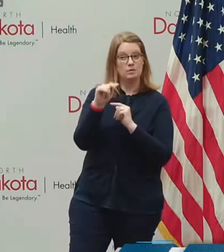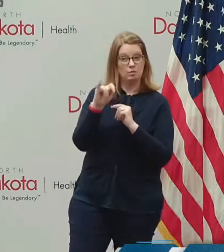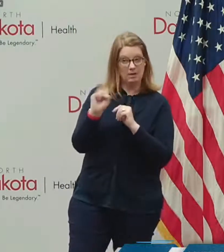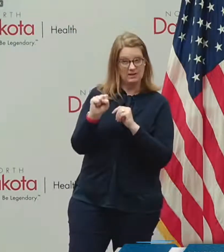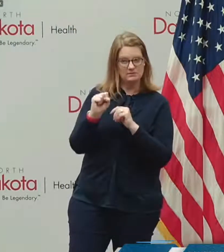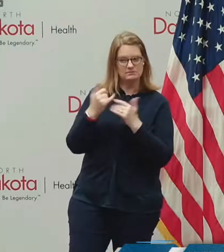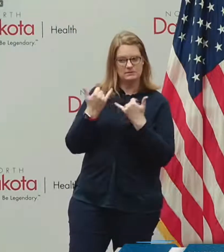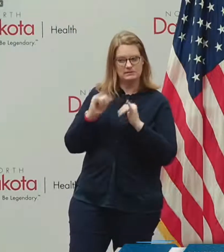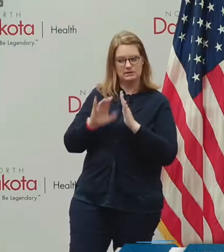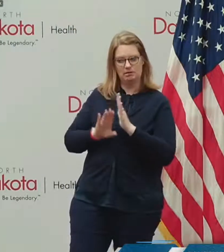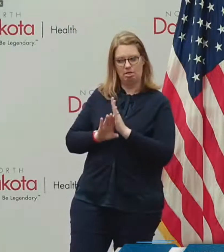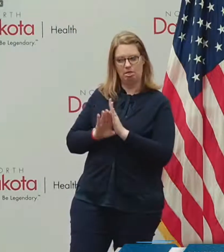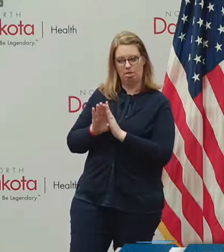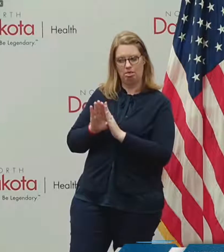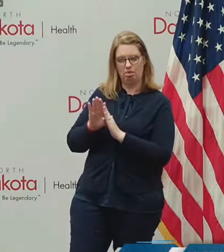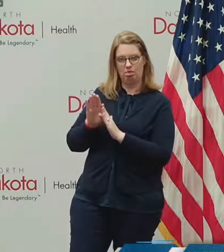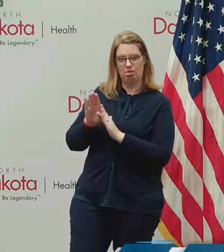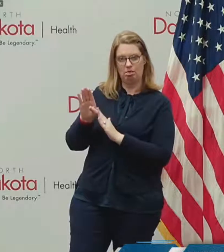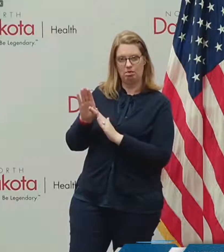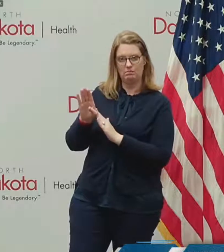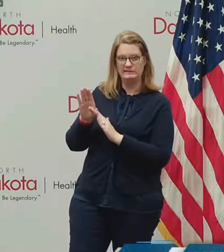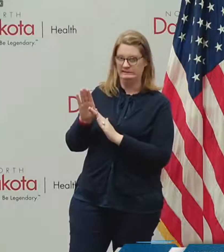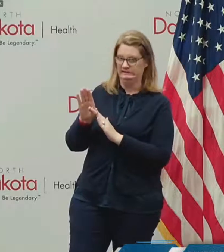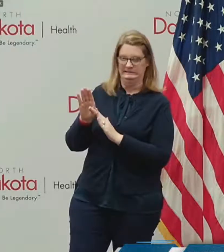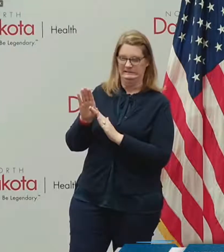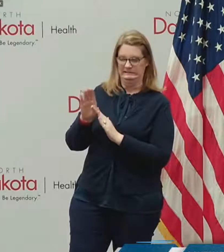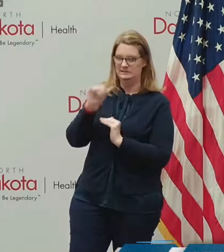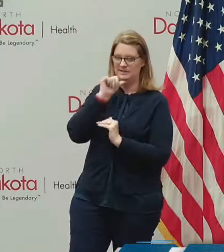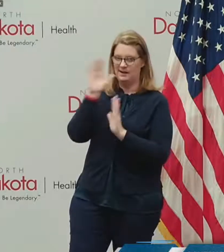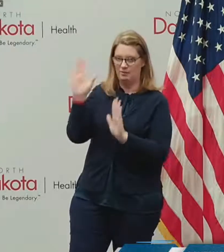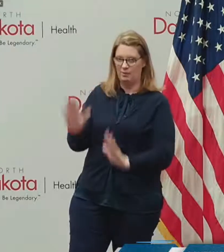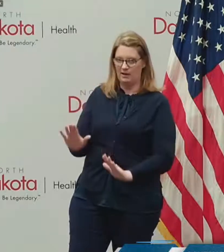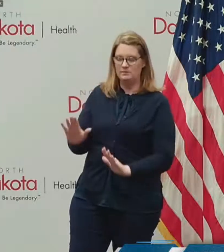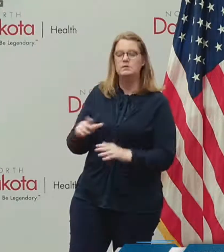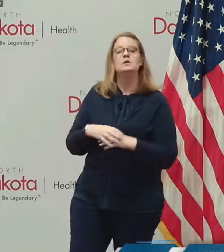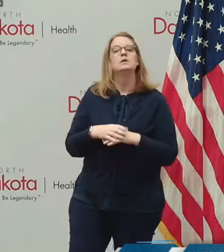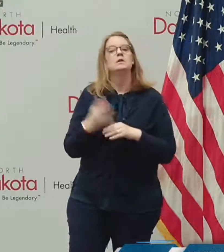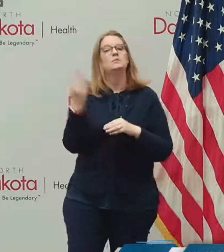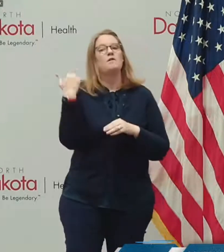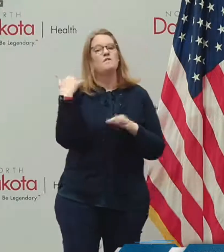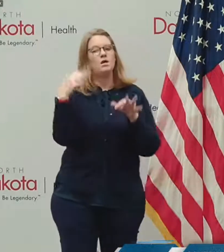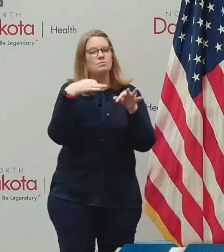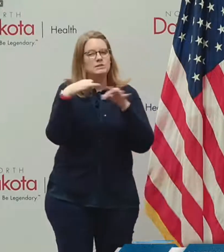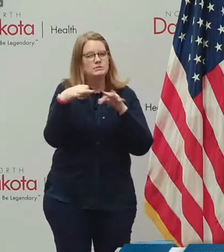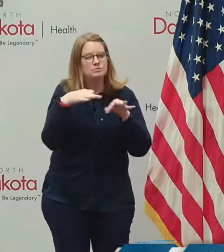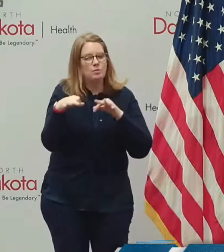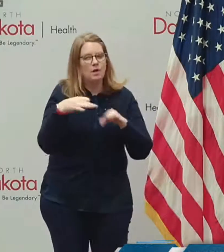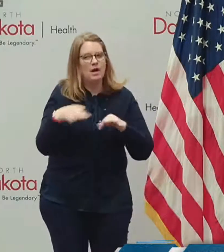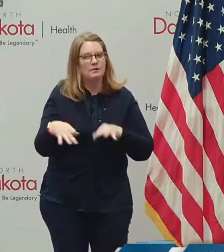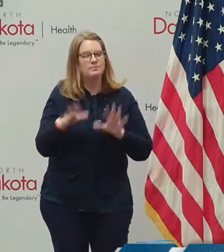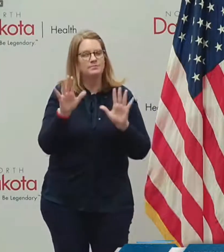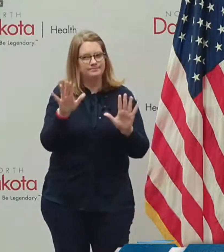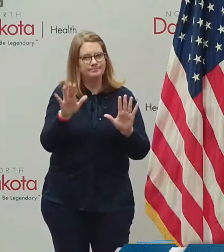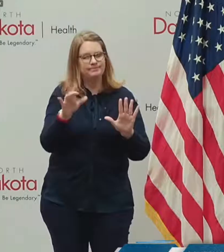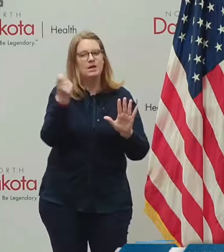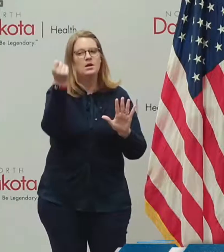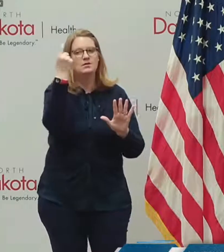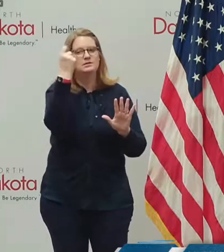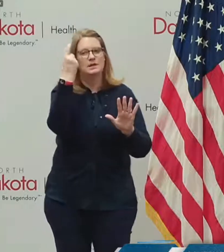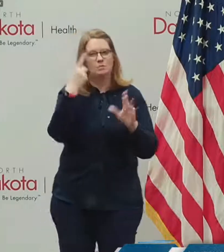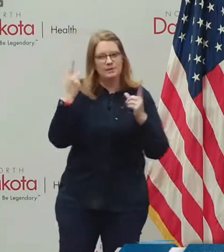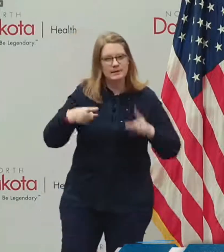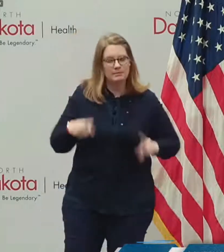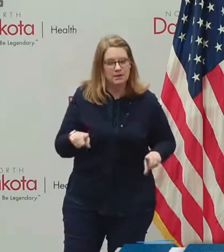wrong direction in North Dakota, but as we have described before, we need to put this in context of where we are.